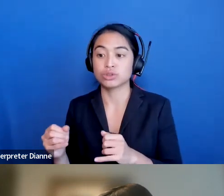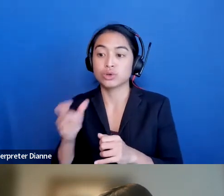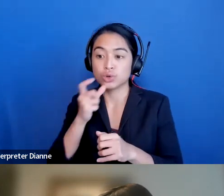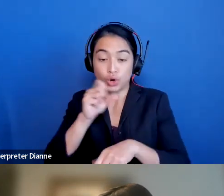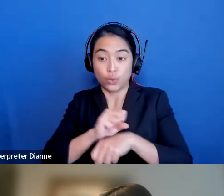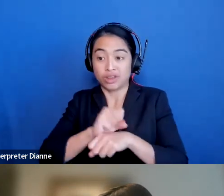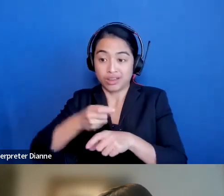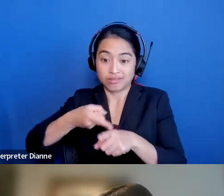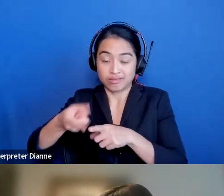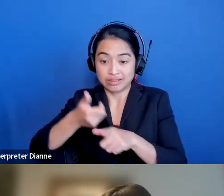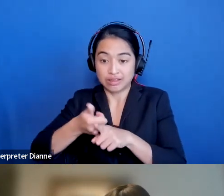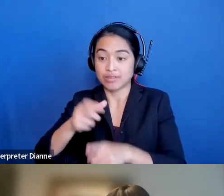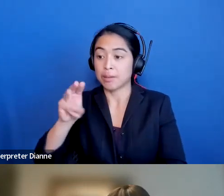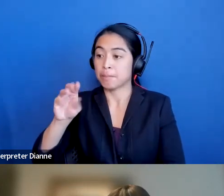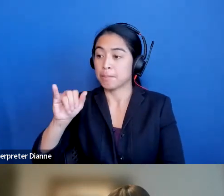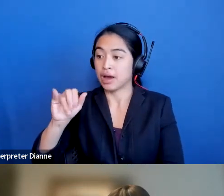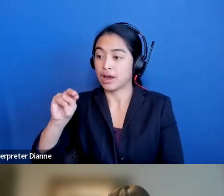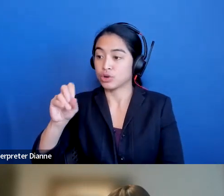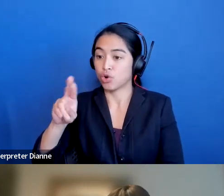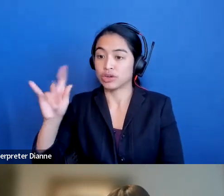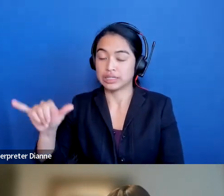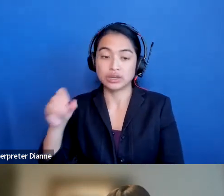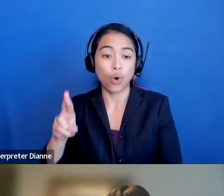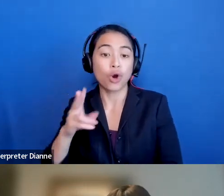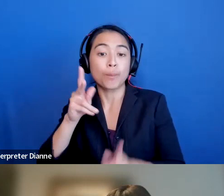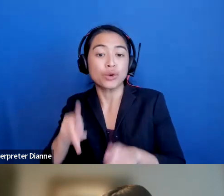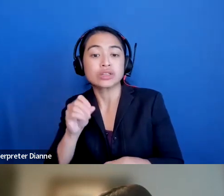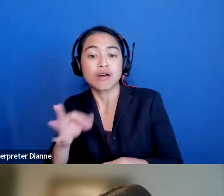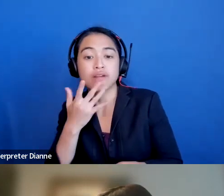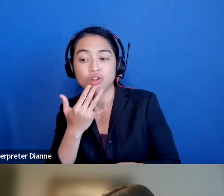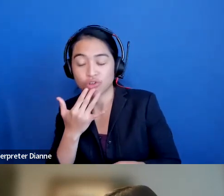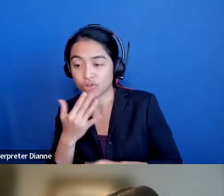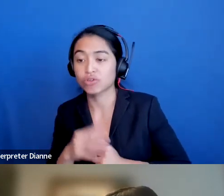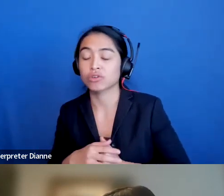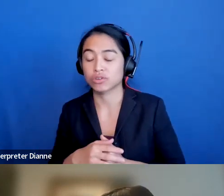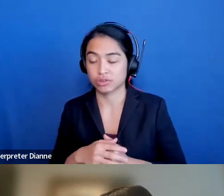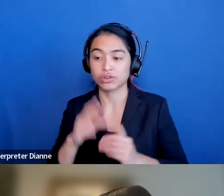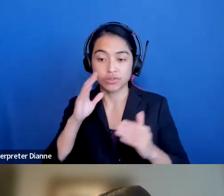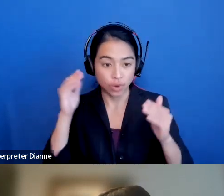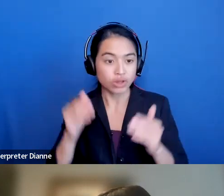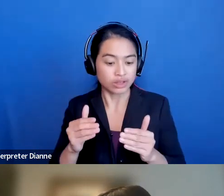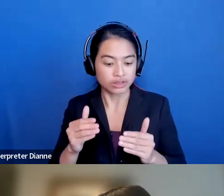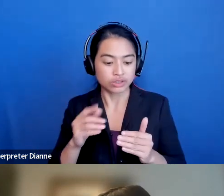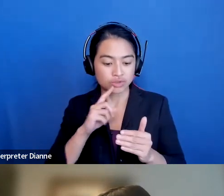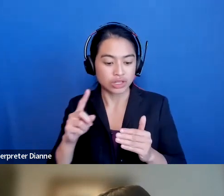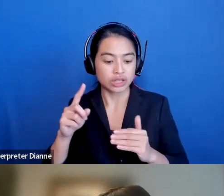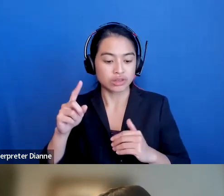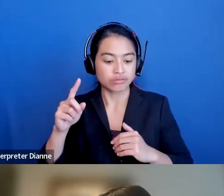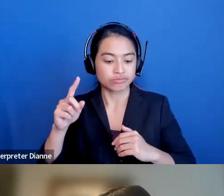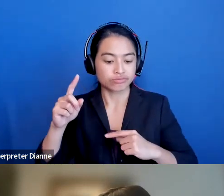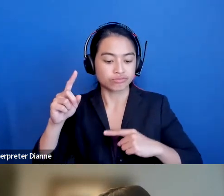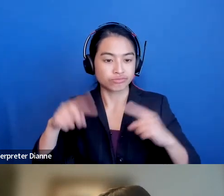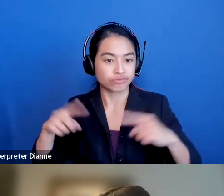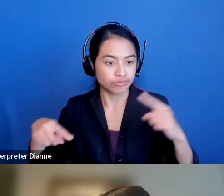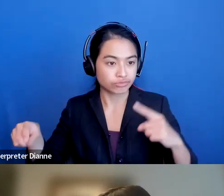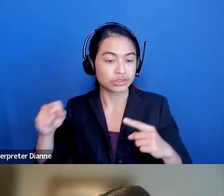field as a minority or identifying as a person of color. We also focused on quite an array of publications. So in